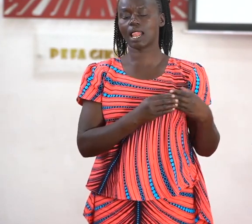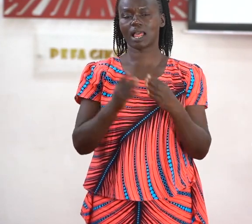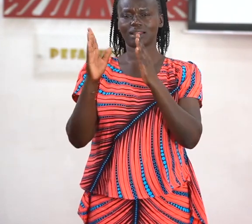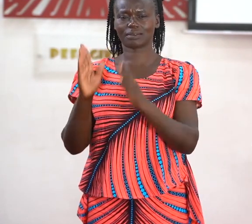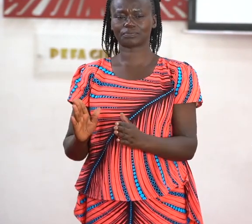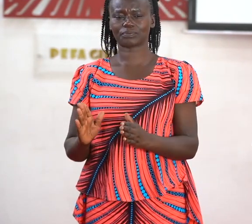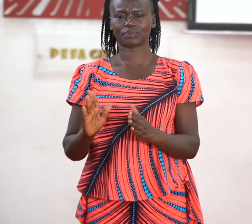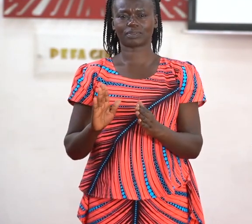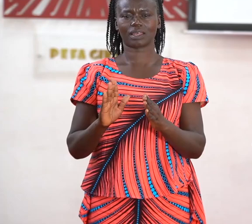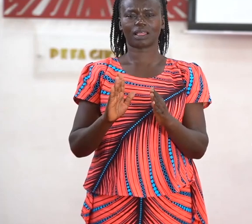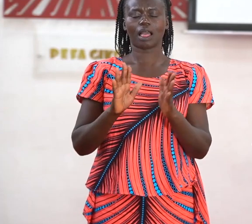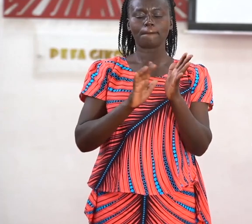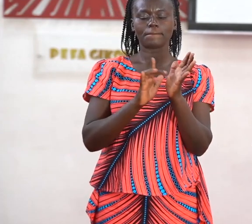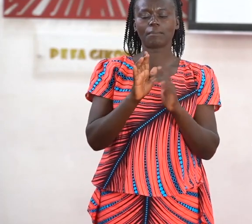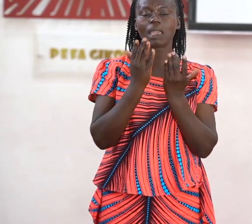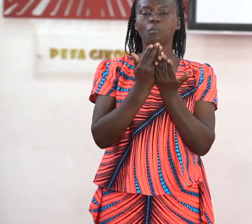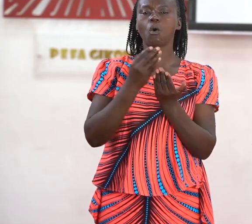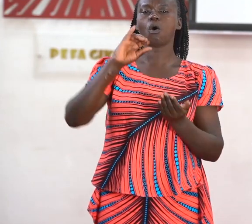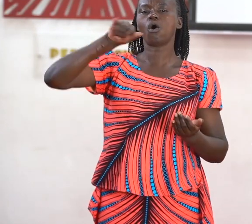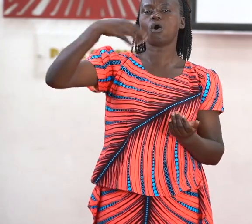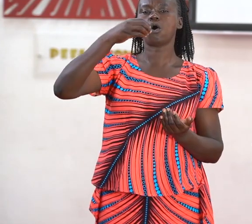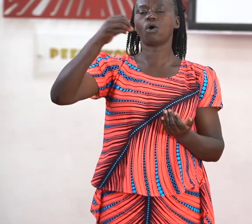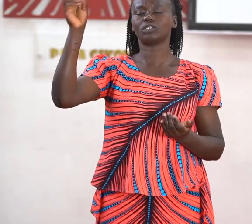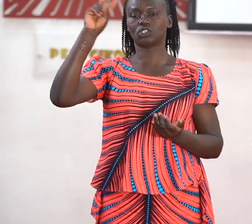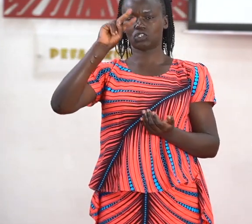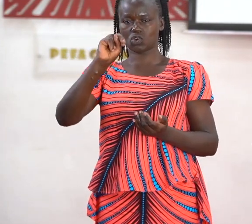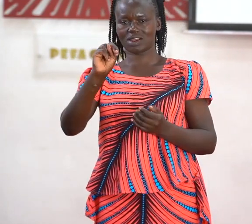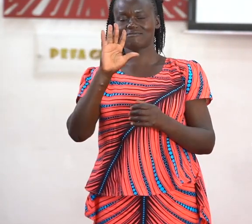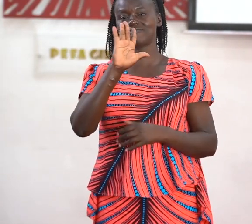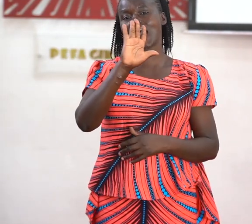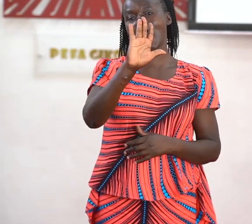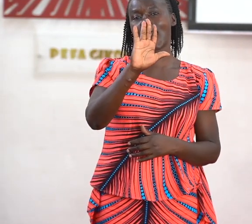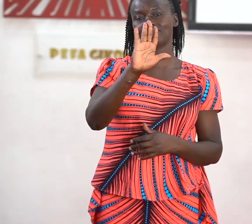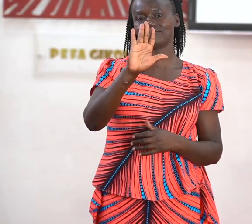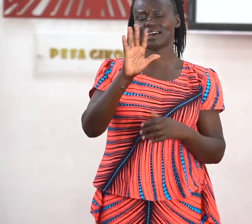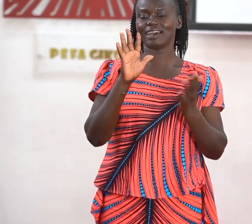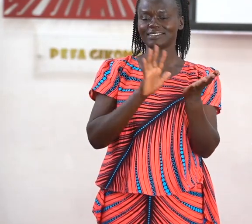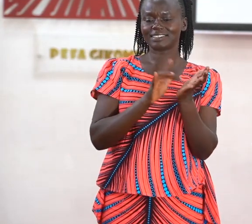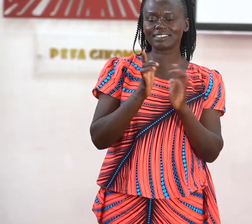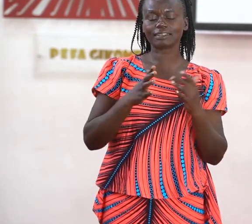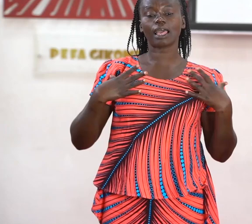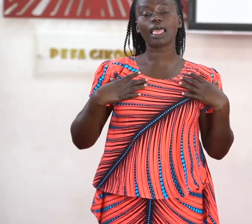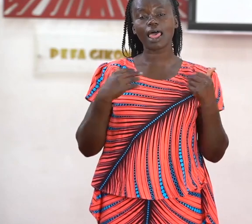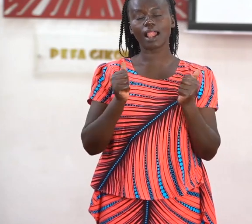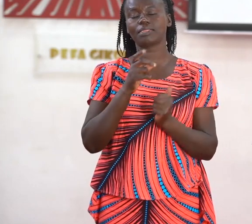when you look at in the book of John from chapter 5, Jesus, he healed the man who had been